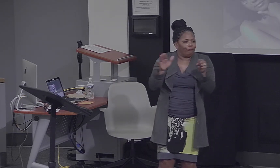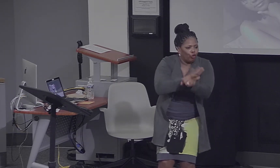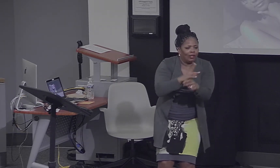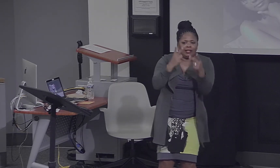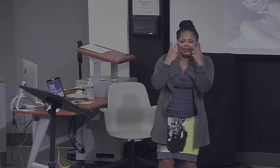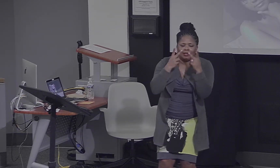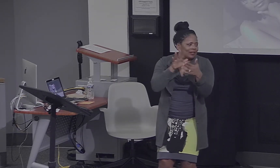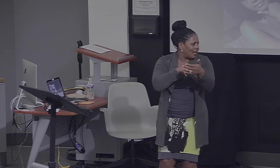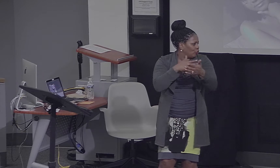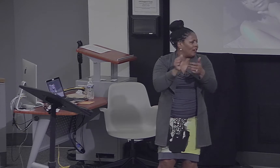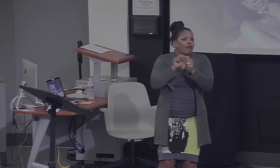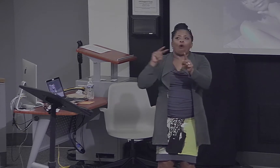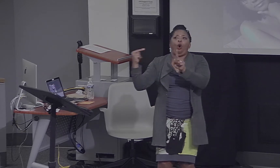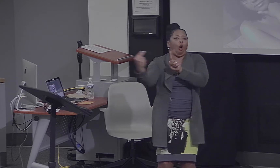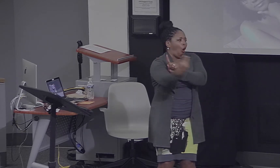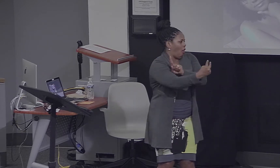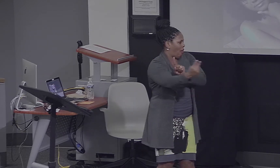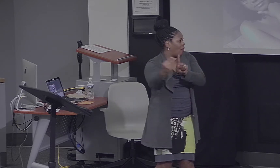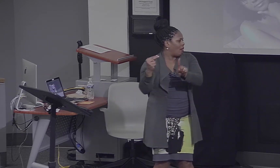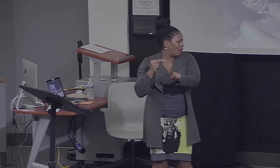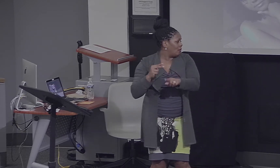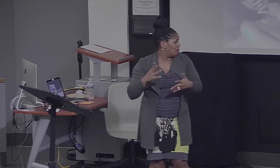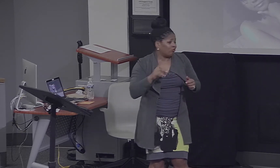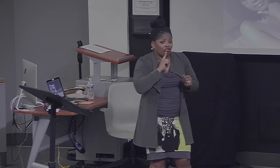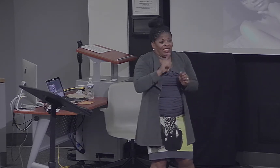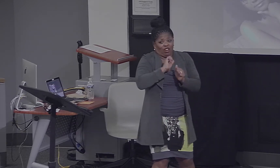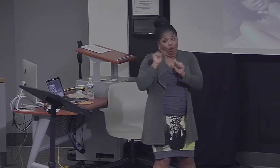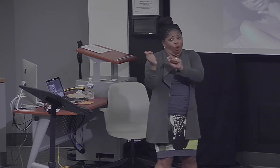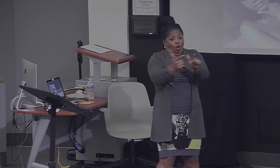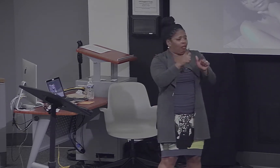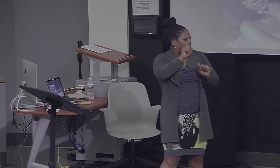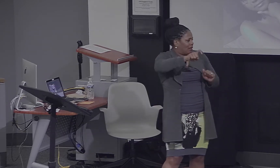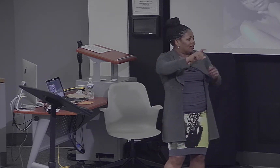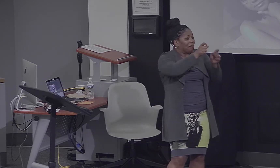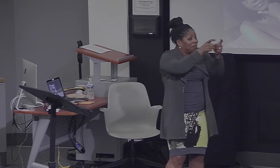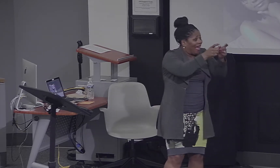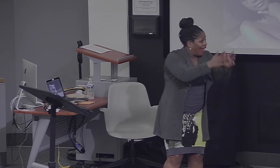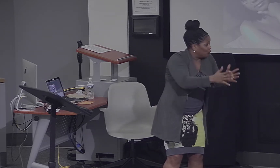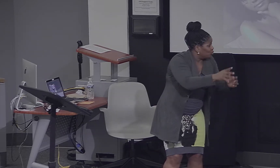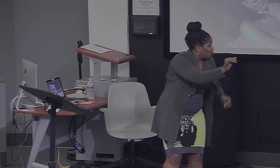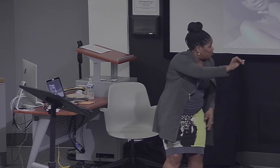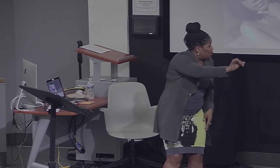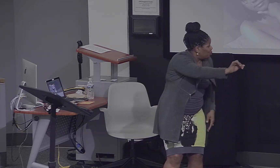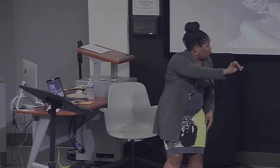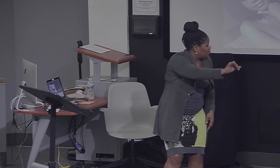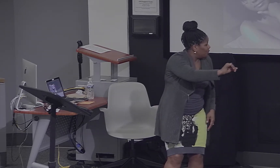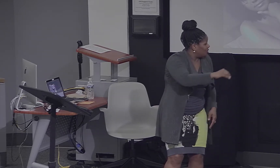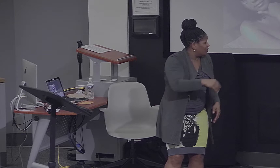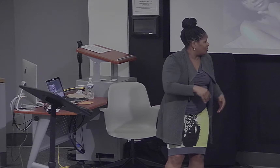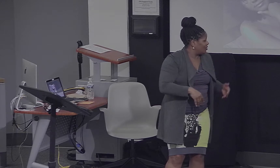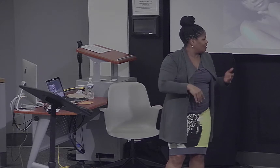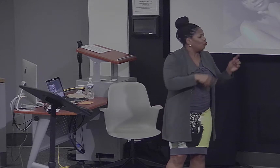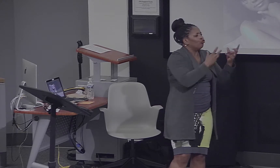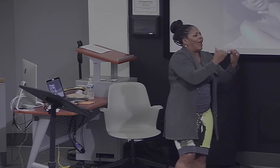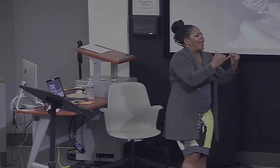what is that? For mine, I look at it from my perspective as an interpreter. Schedulers have theirs. So it's all of us working in concert